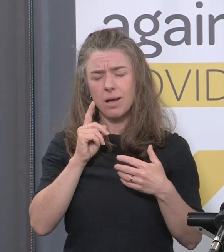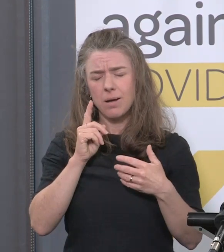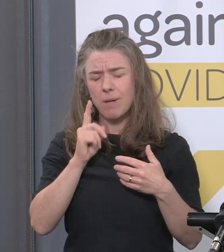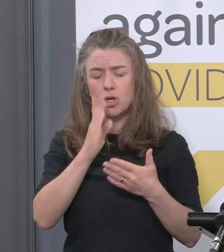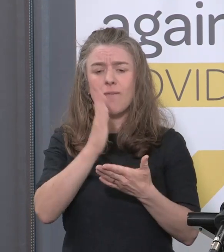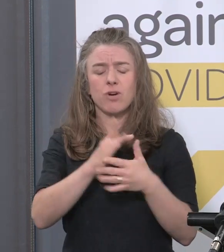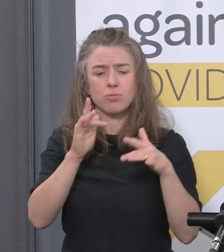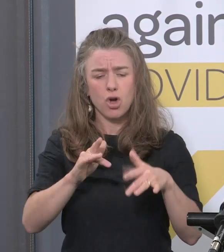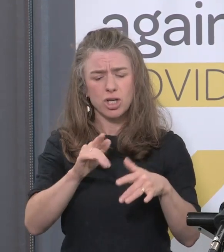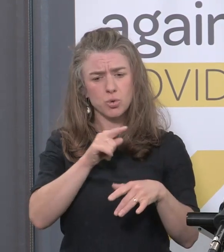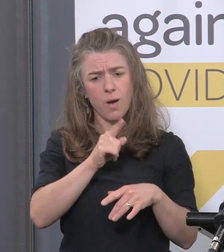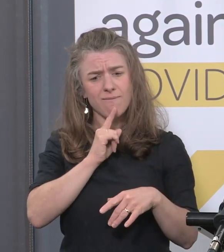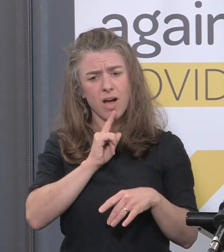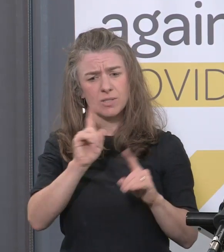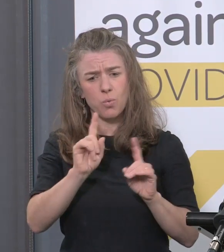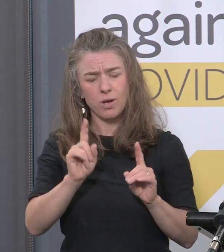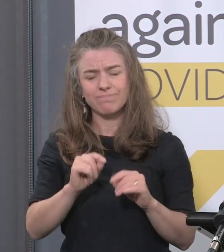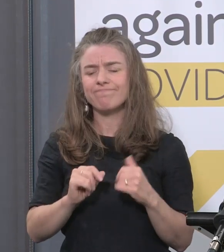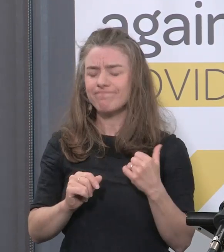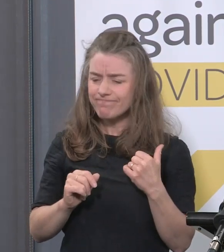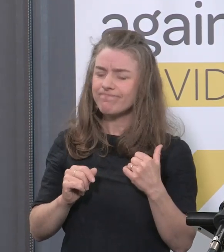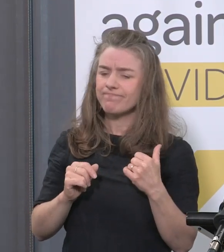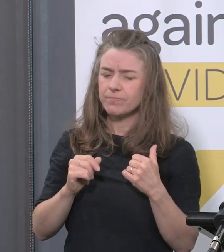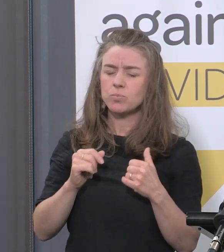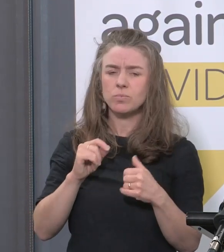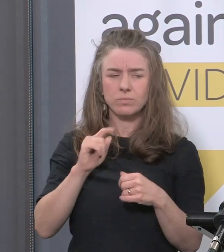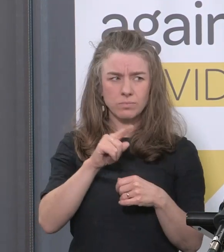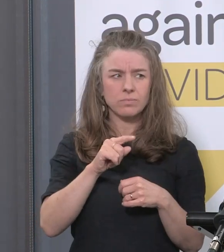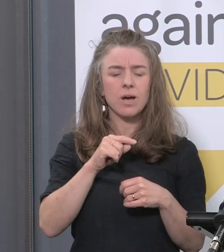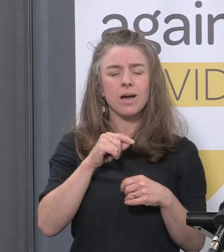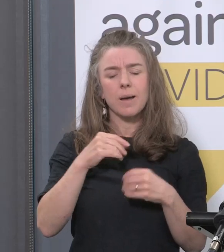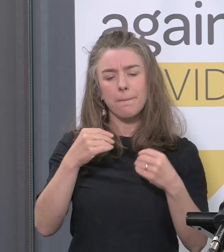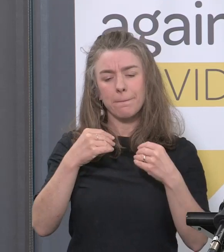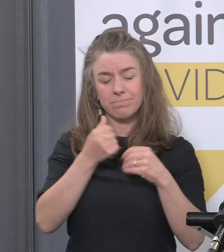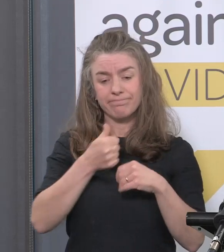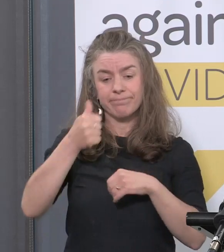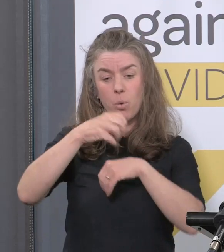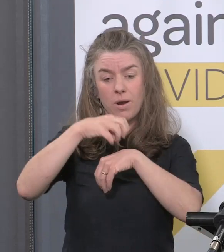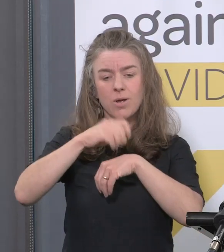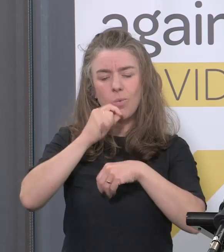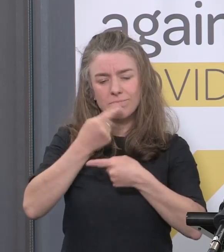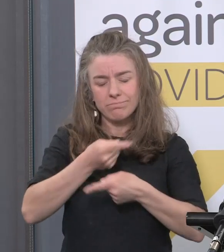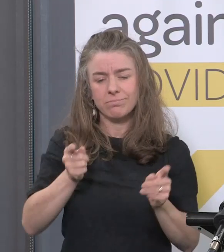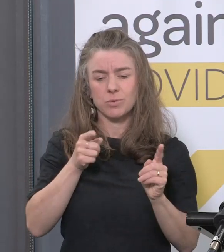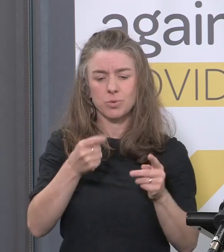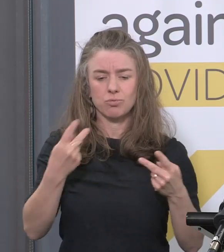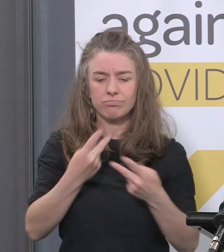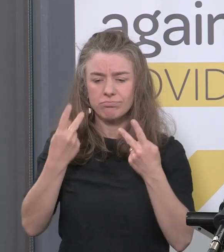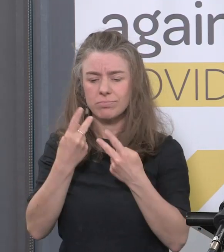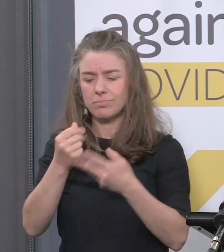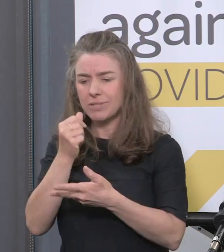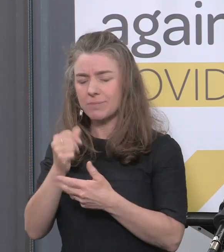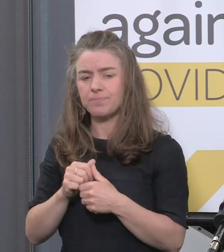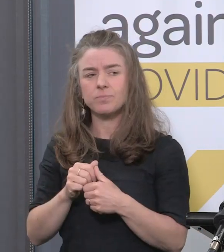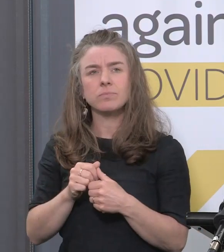weekend? So I think the hospitality industry will be giving advice out to their members. There are ways that, for example, restaurants can do this by